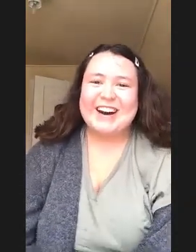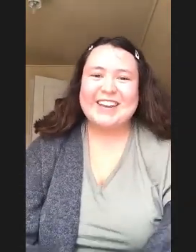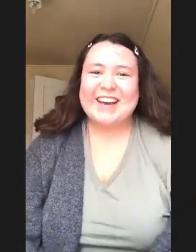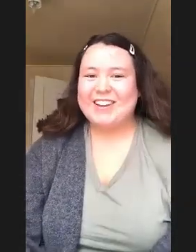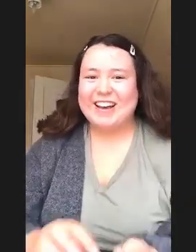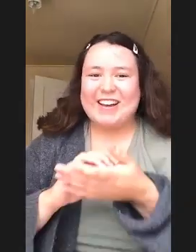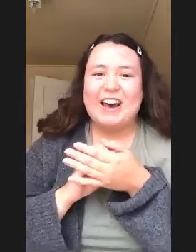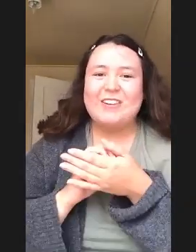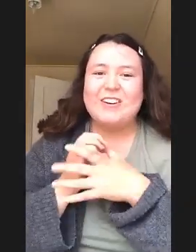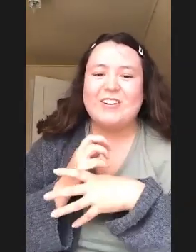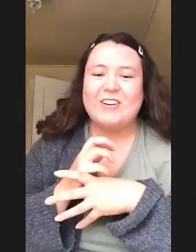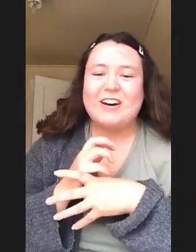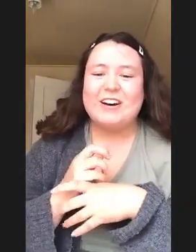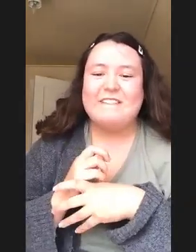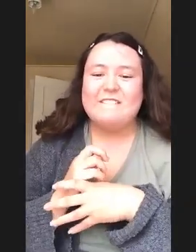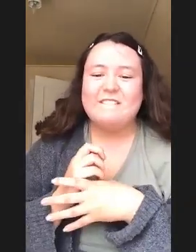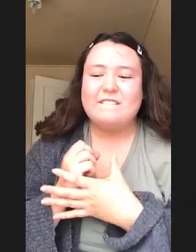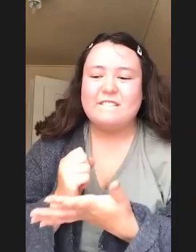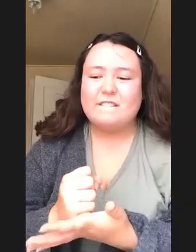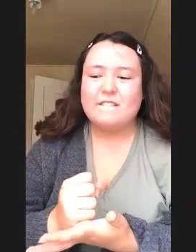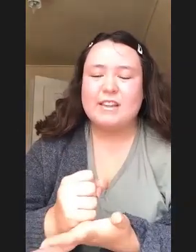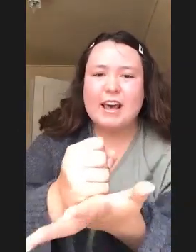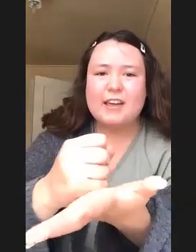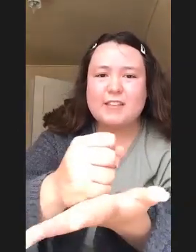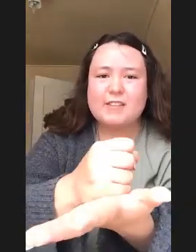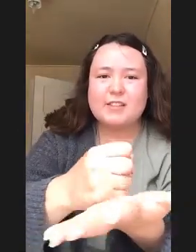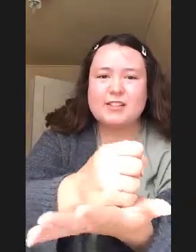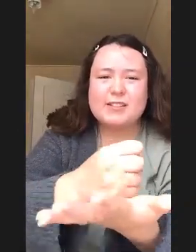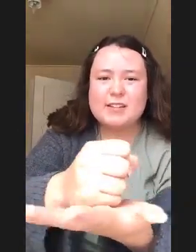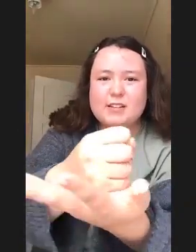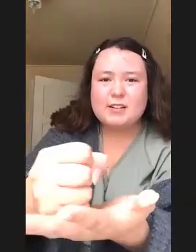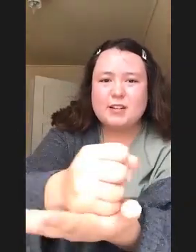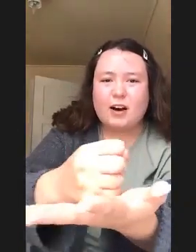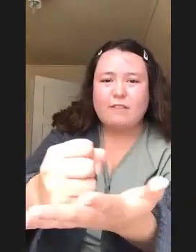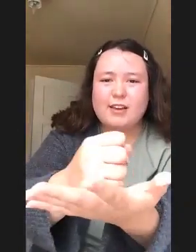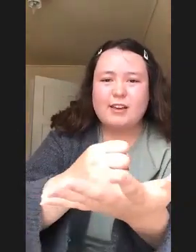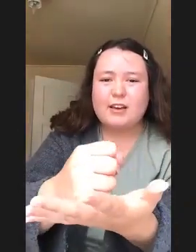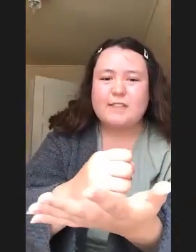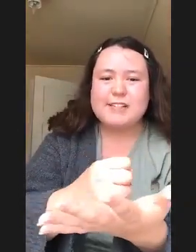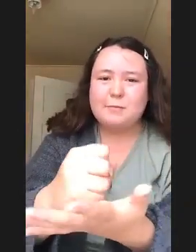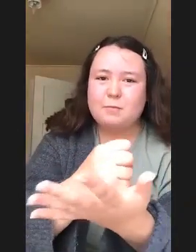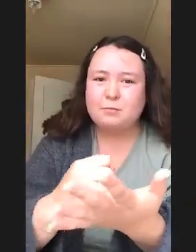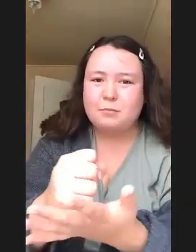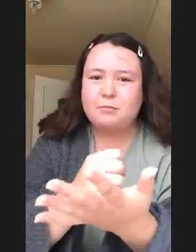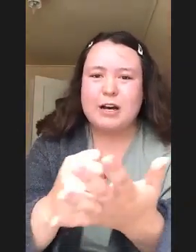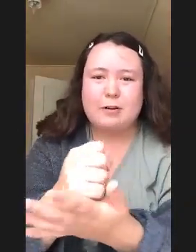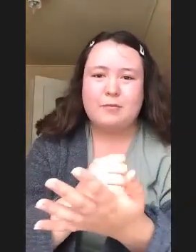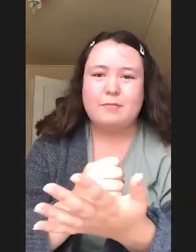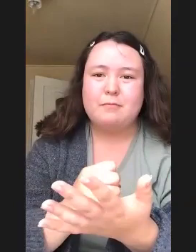Coffee? I don't know. Yeah, I think this is it. Coffee. I've seen